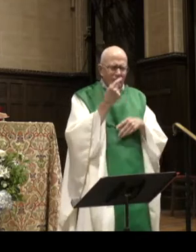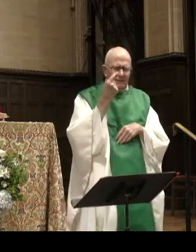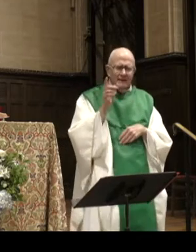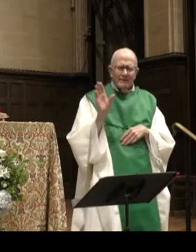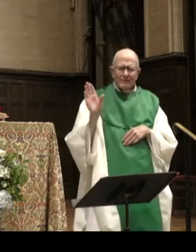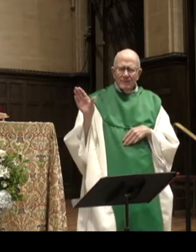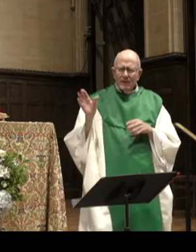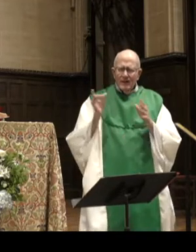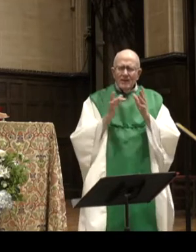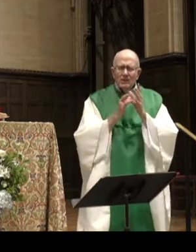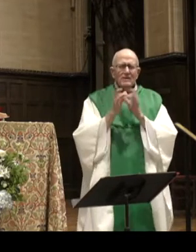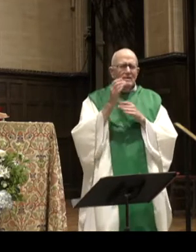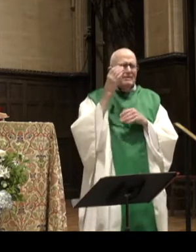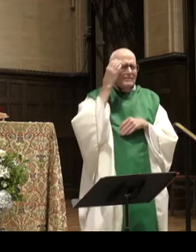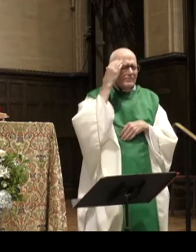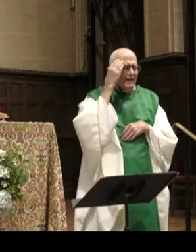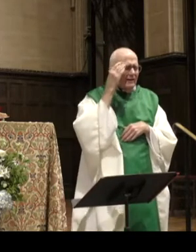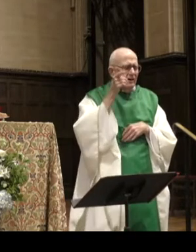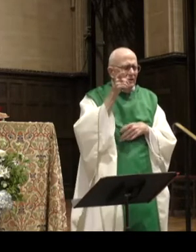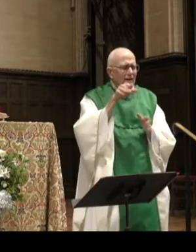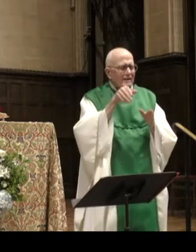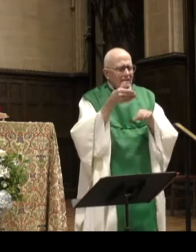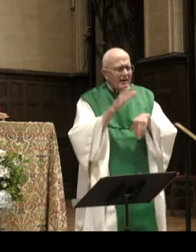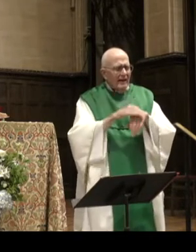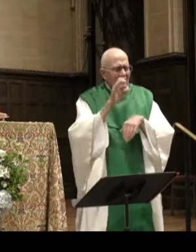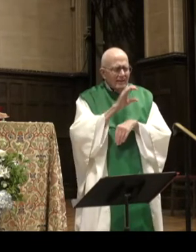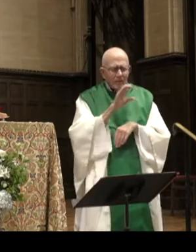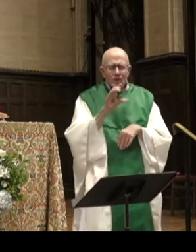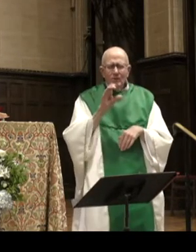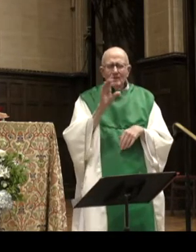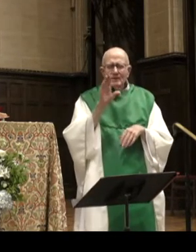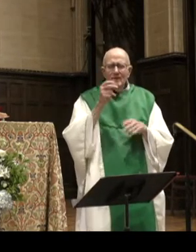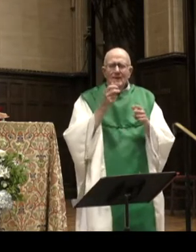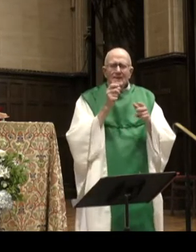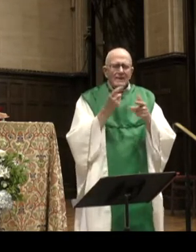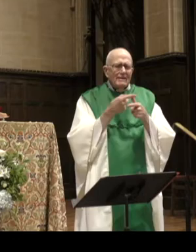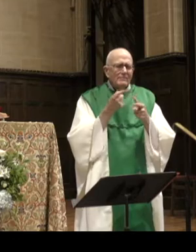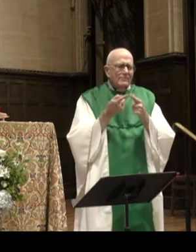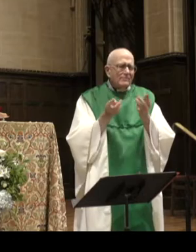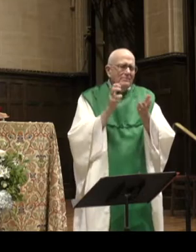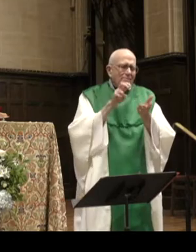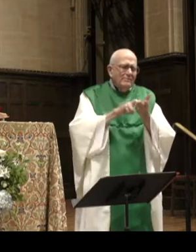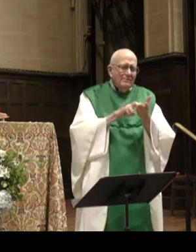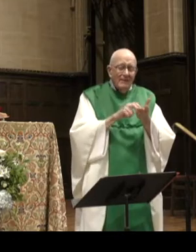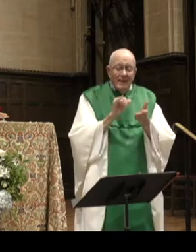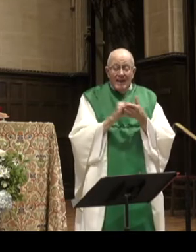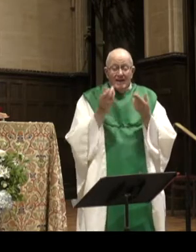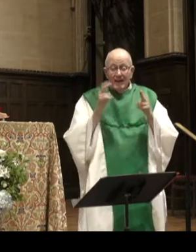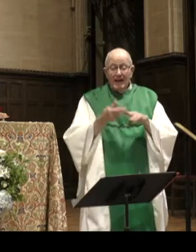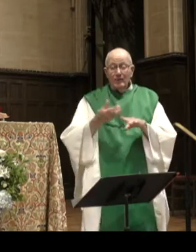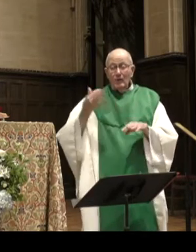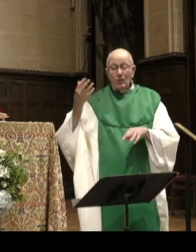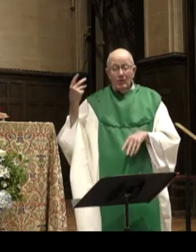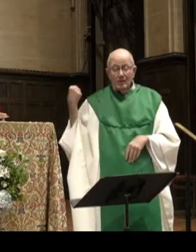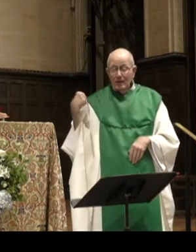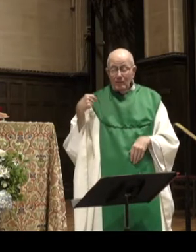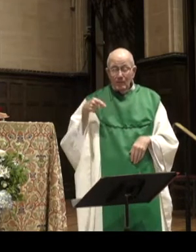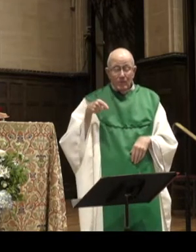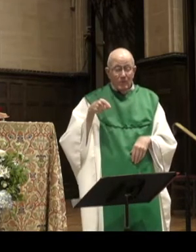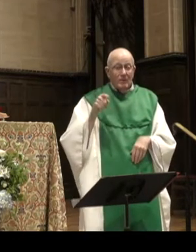Sometimes people think, Jesus knows he died on the cross, and then he rose. That happened a long time